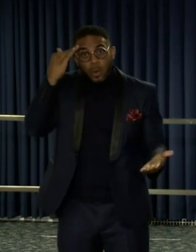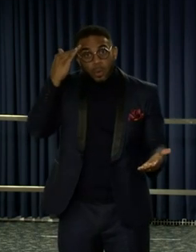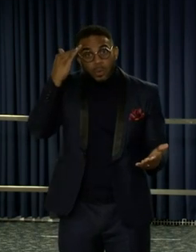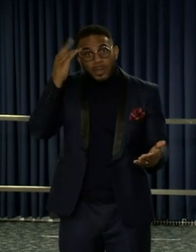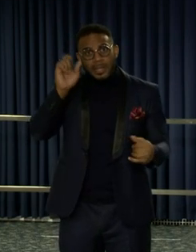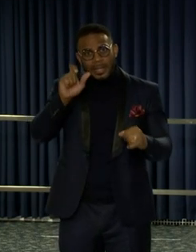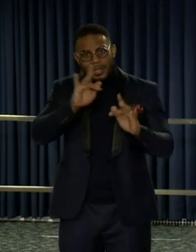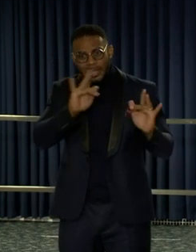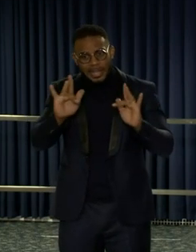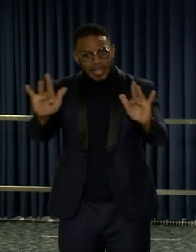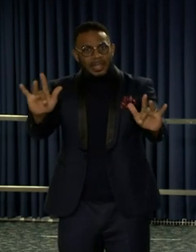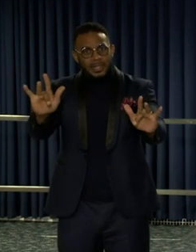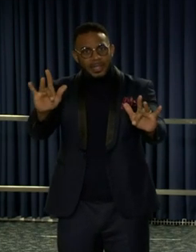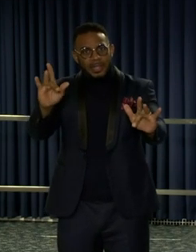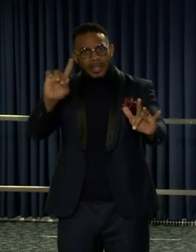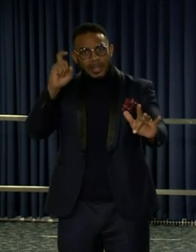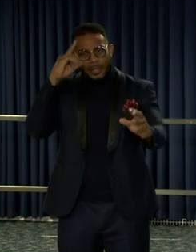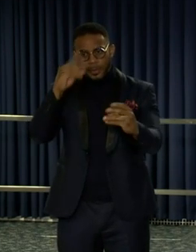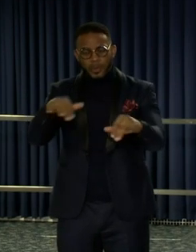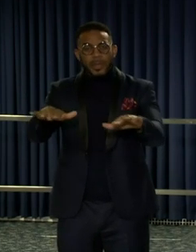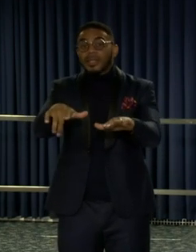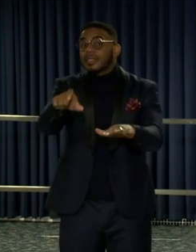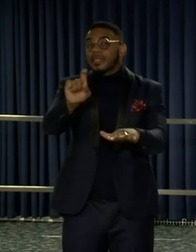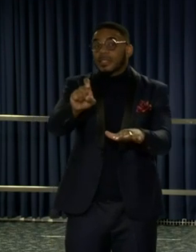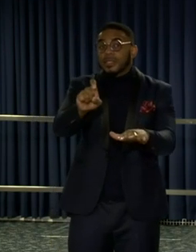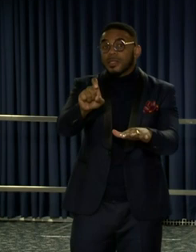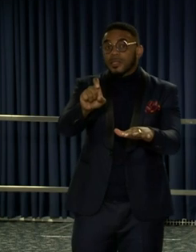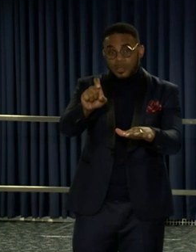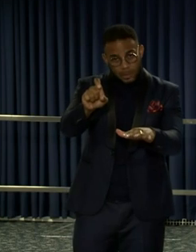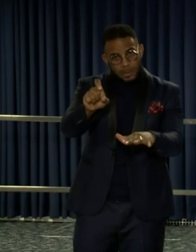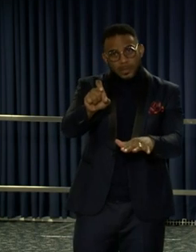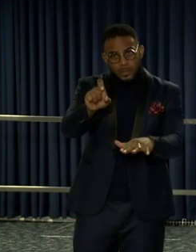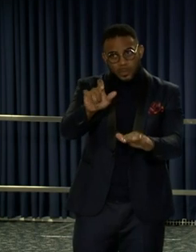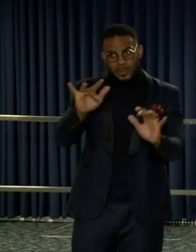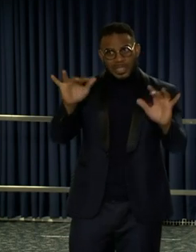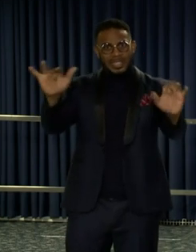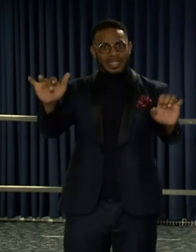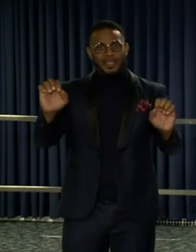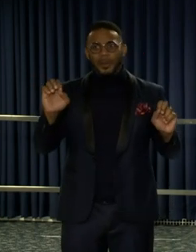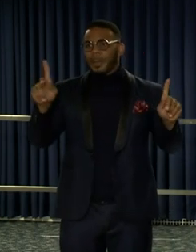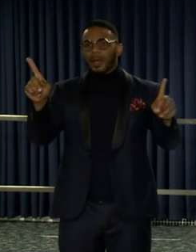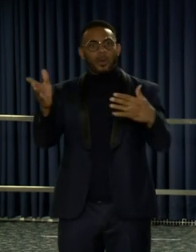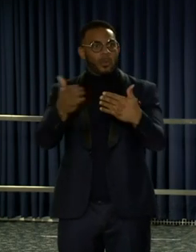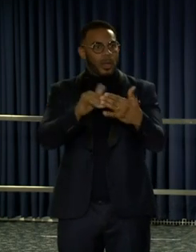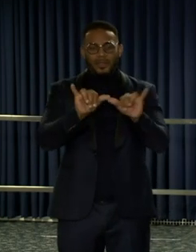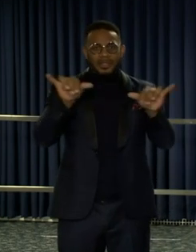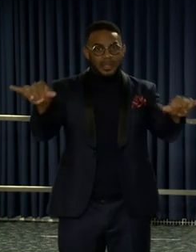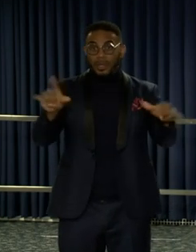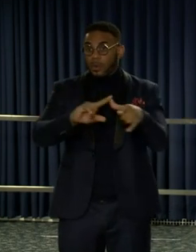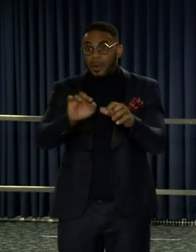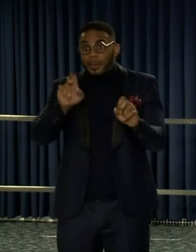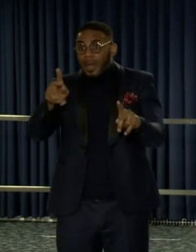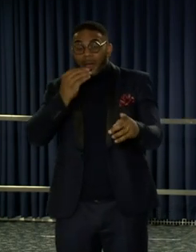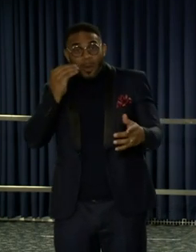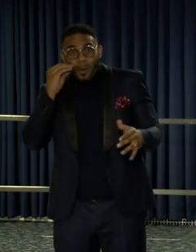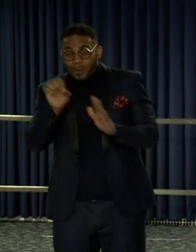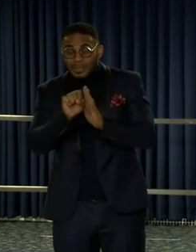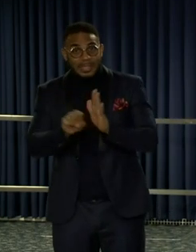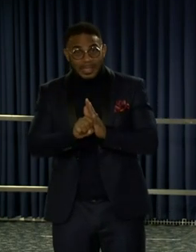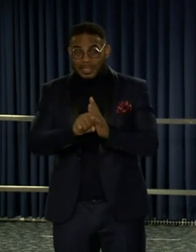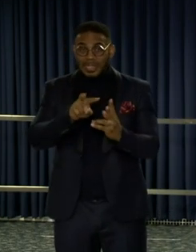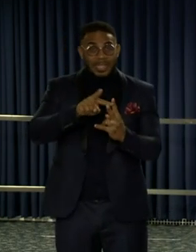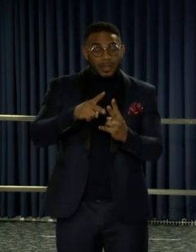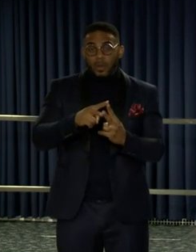is that they need to clear the Capitol grounds. They need to remove themselves back to wherever they're staying or back to their home